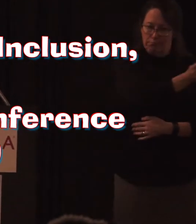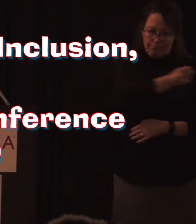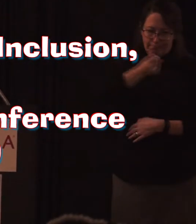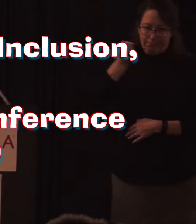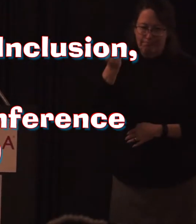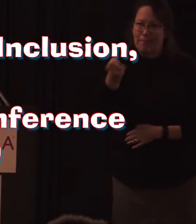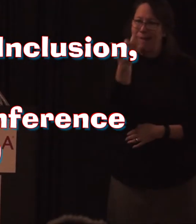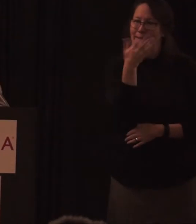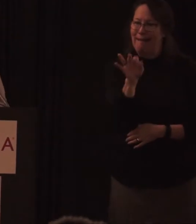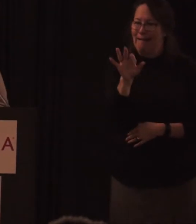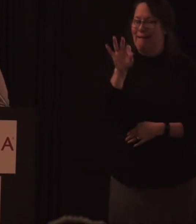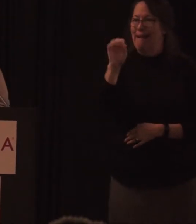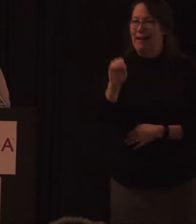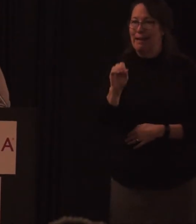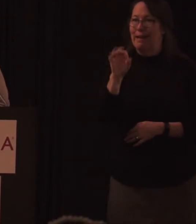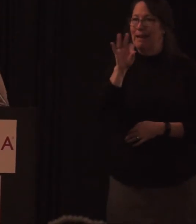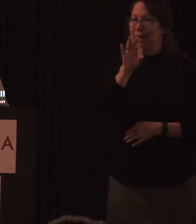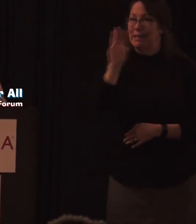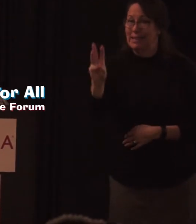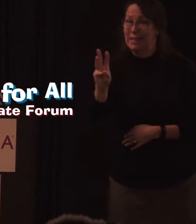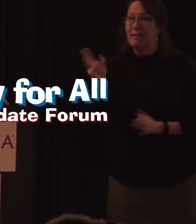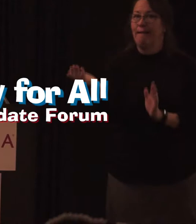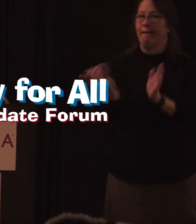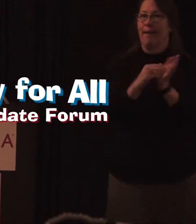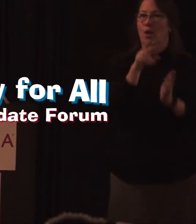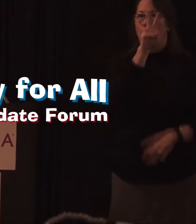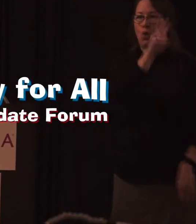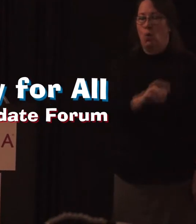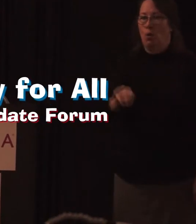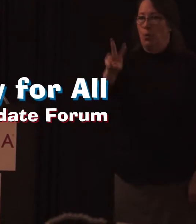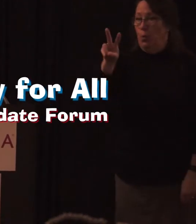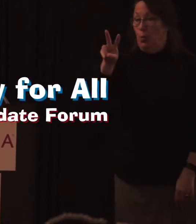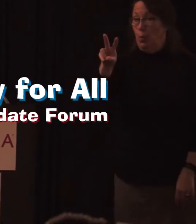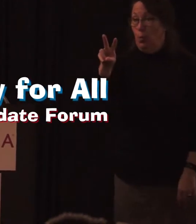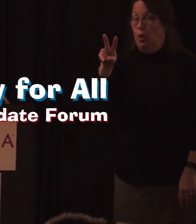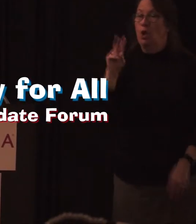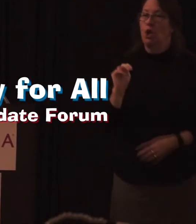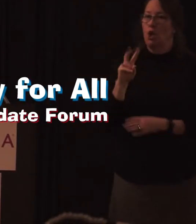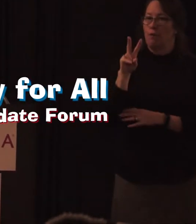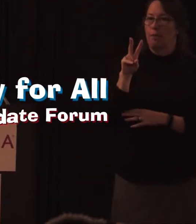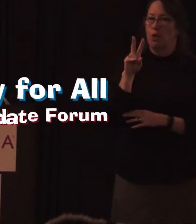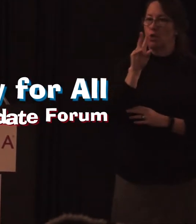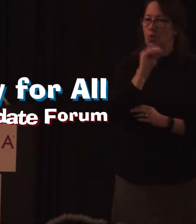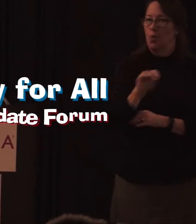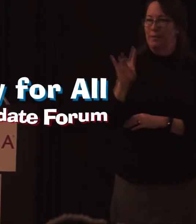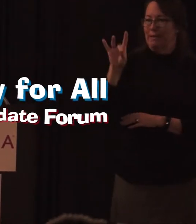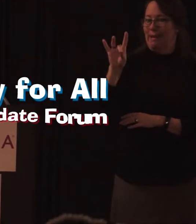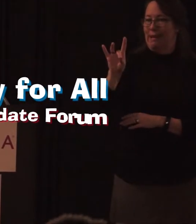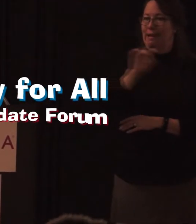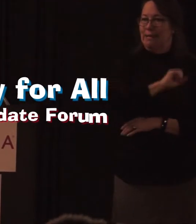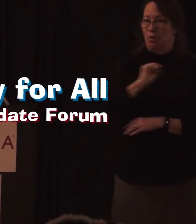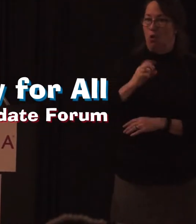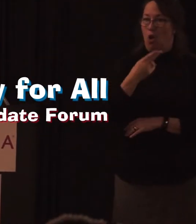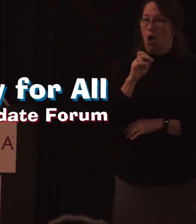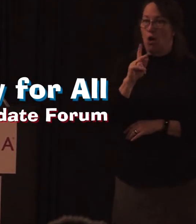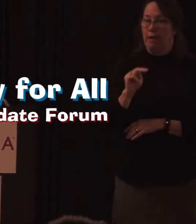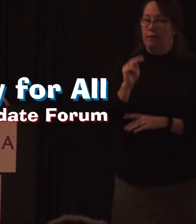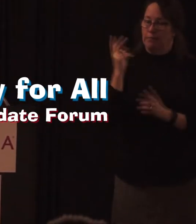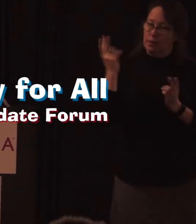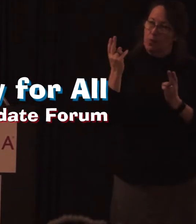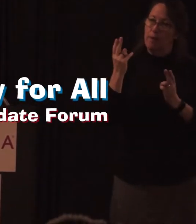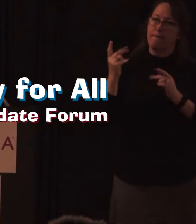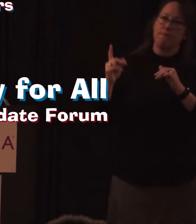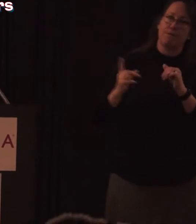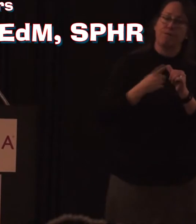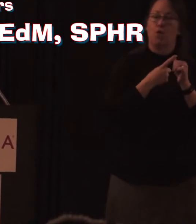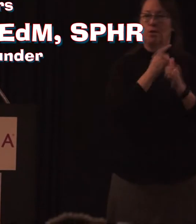Senate in 1990, 1996, and again in 2002. In November 2008, Senator Harkin made history by